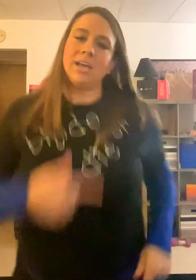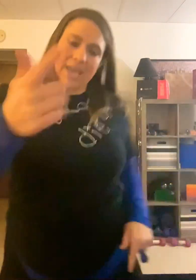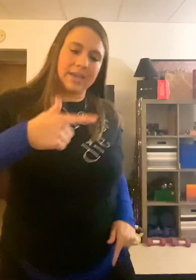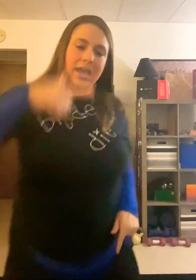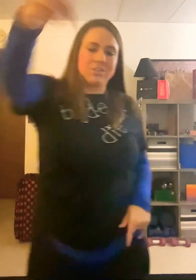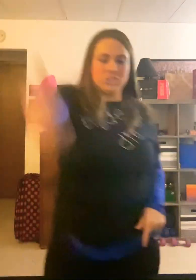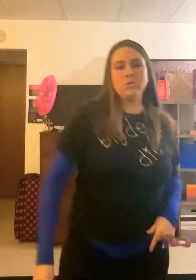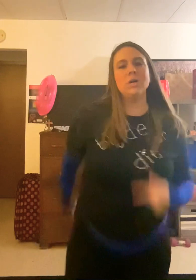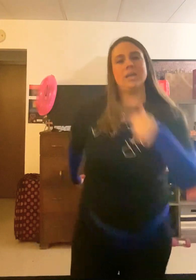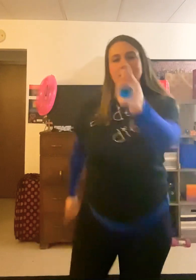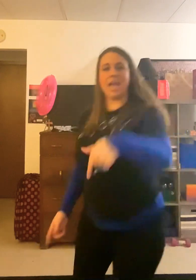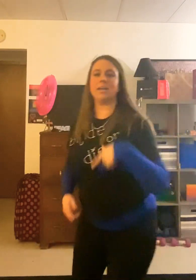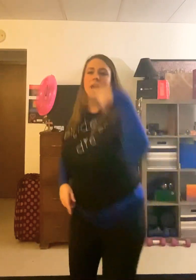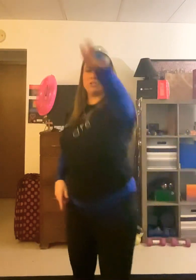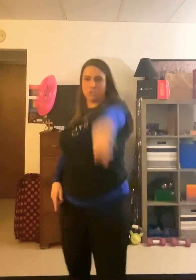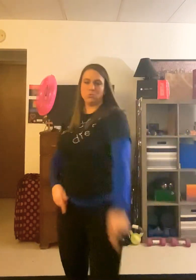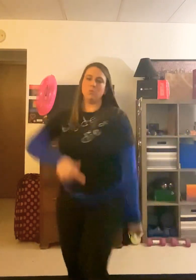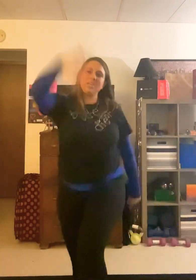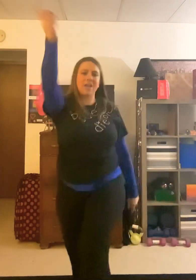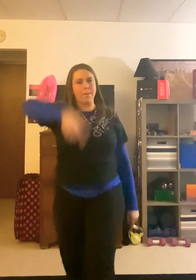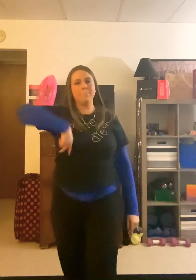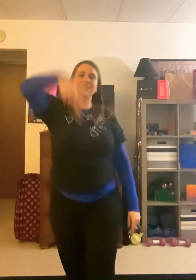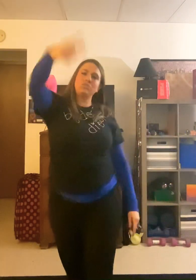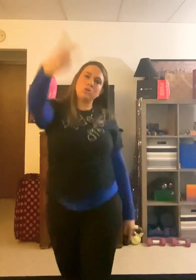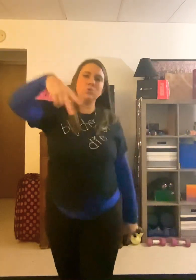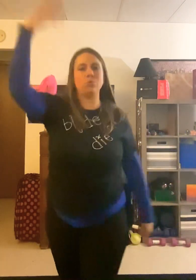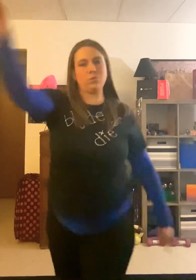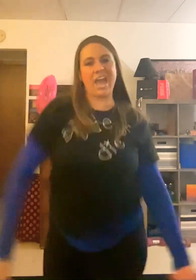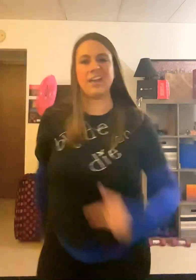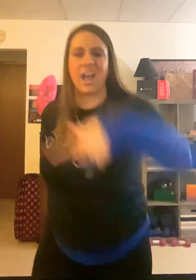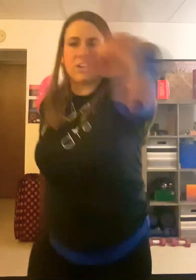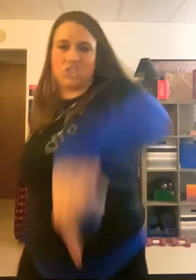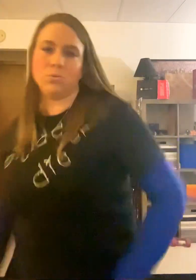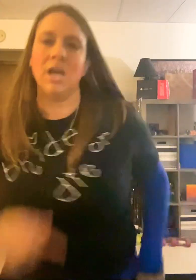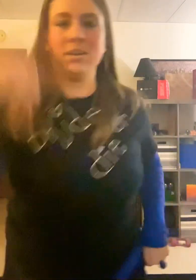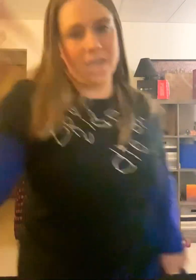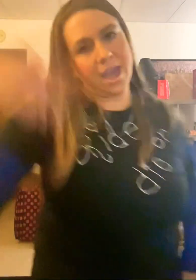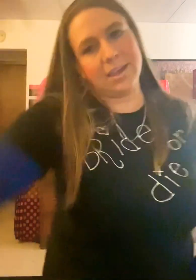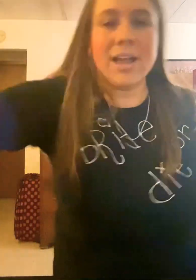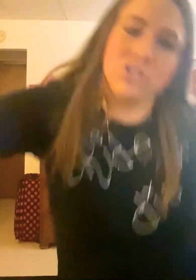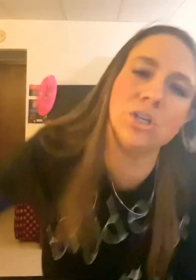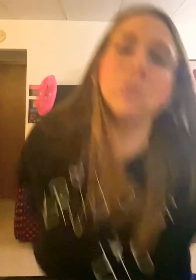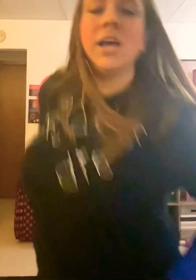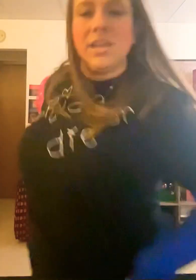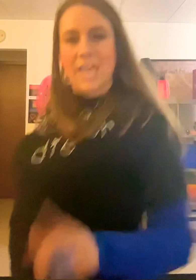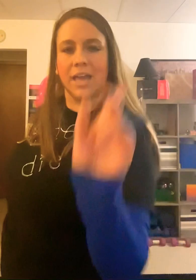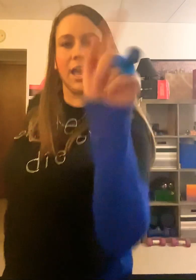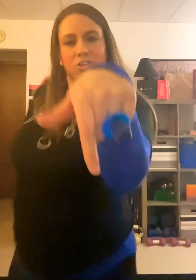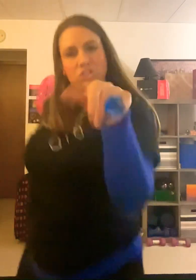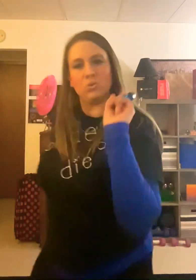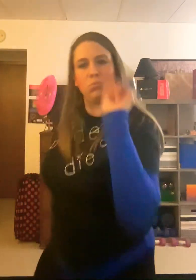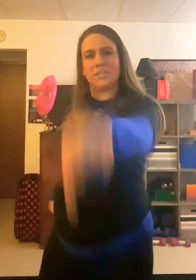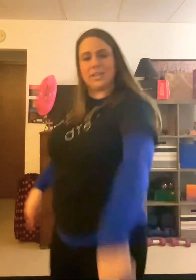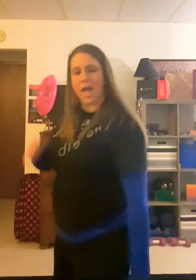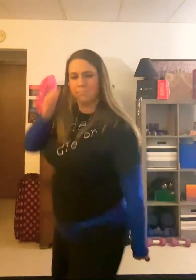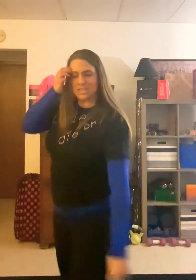yeah, got you. Yeah, got you when you got me too. Yeah, got you, yeah, got you. Yeah, got you when you got me